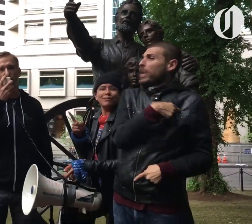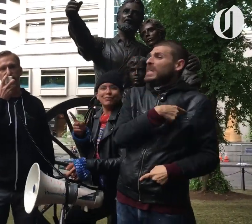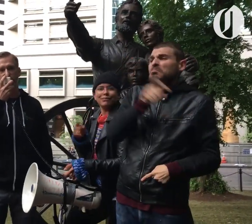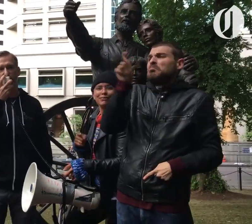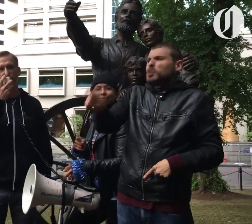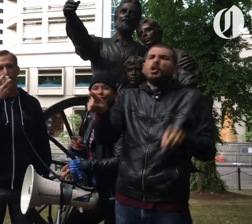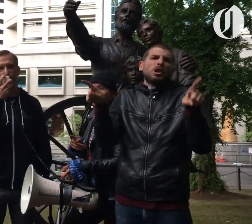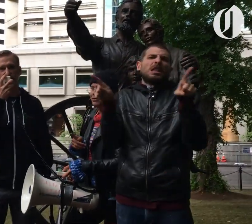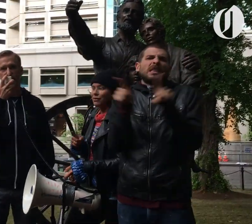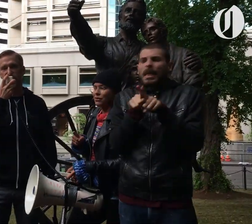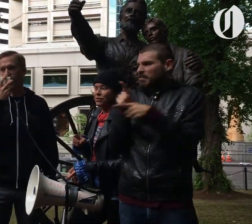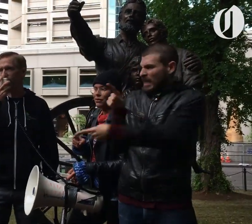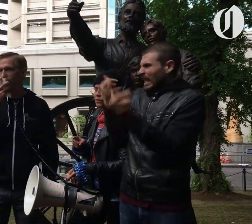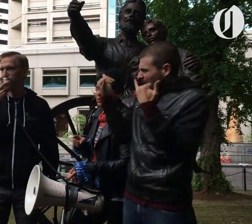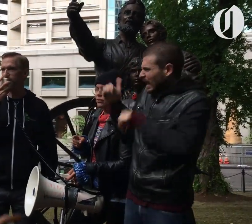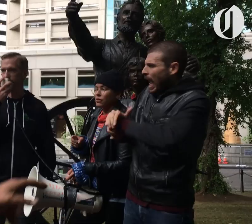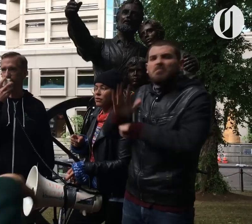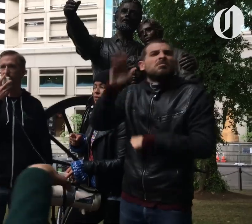my colleagues and tonight, I will be making